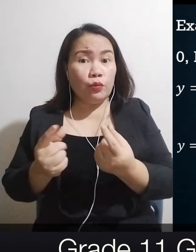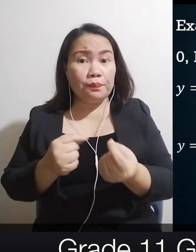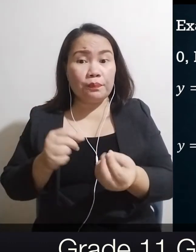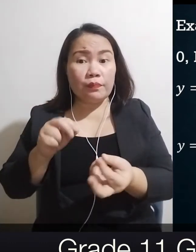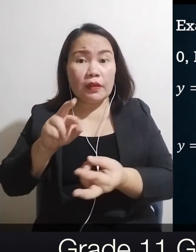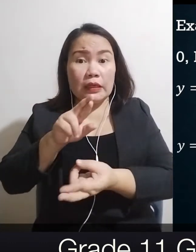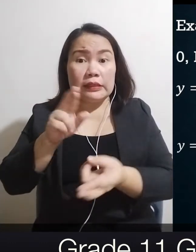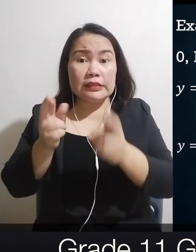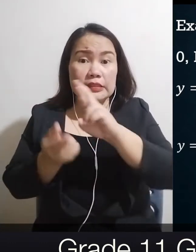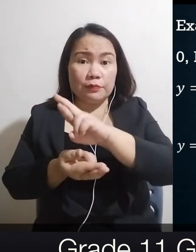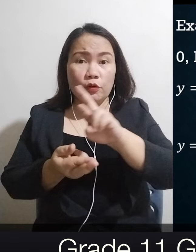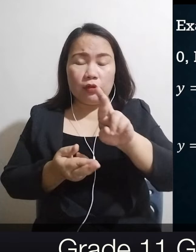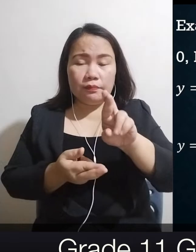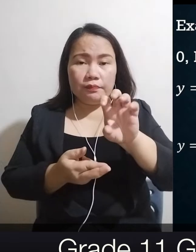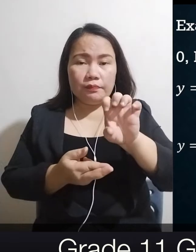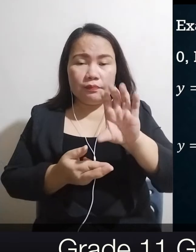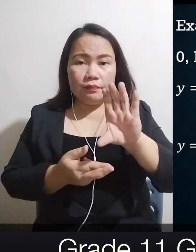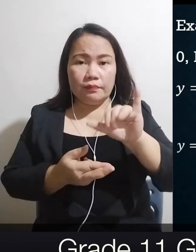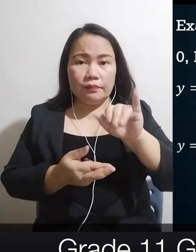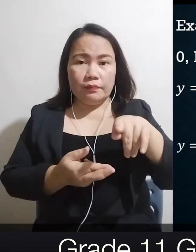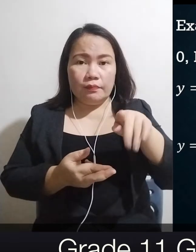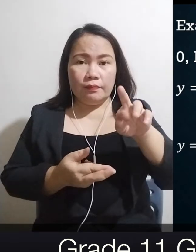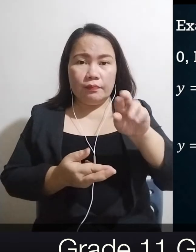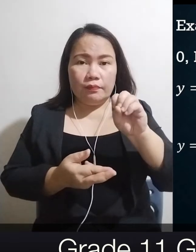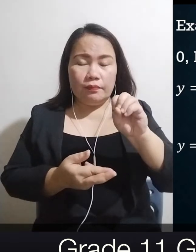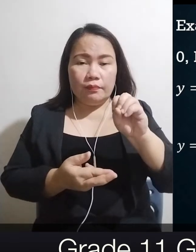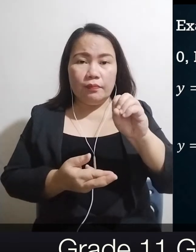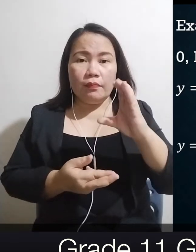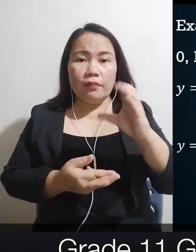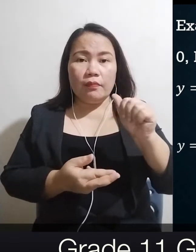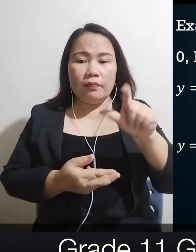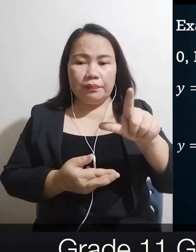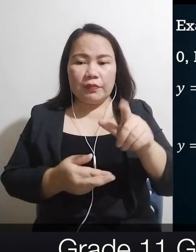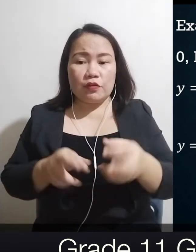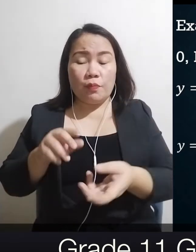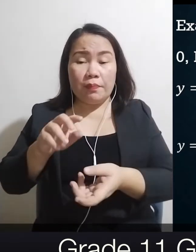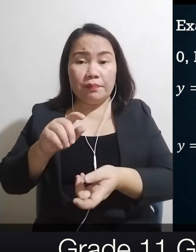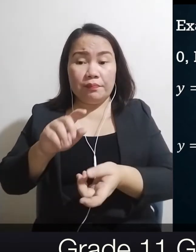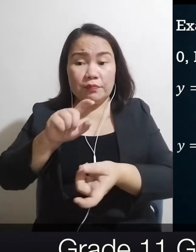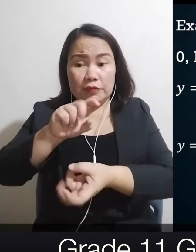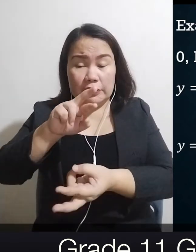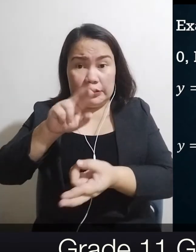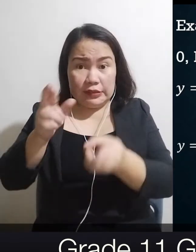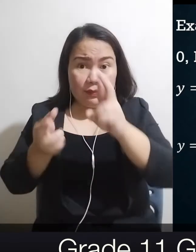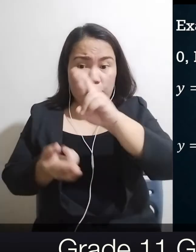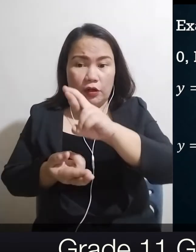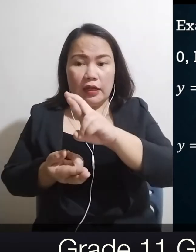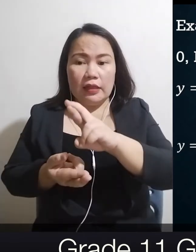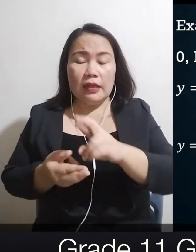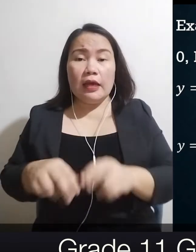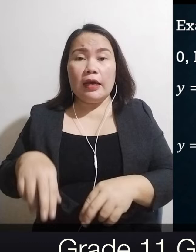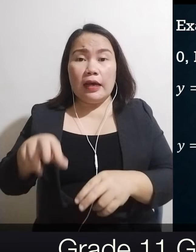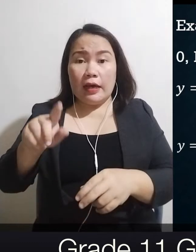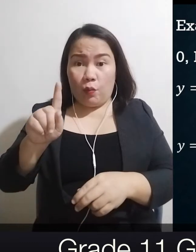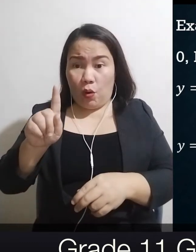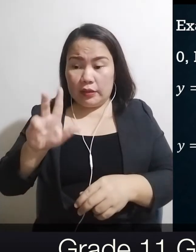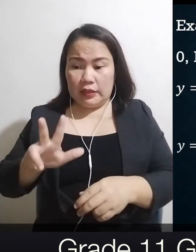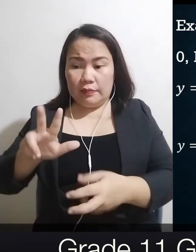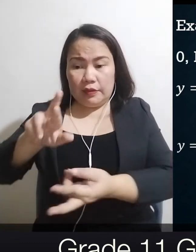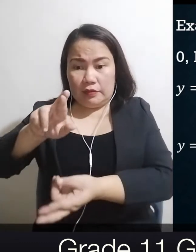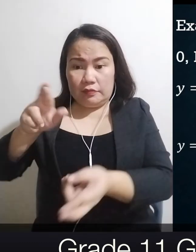reciprocal lang nito, kunin nyo lang yung reciprocal nito. So, magiging ano yan? 3/1. So, 3 raised to 3, that